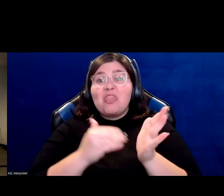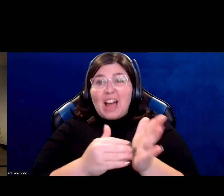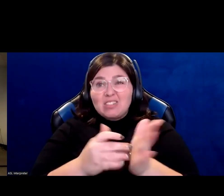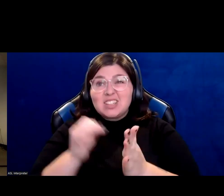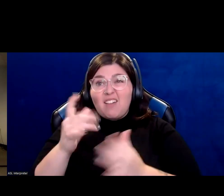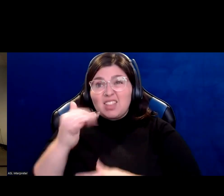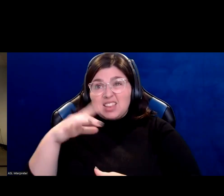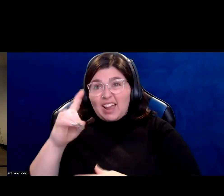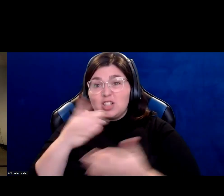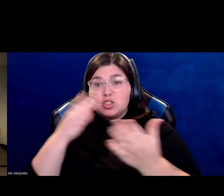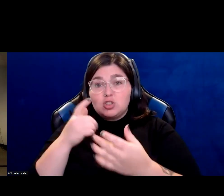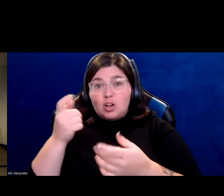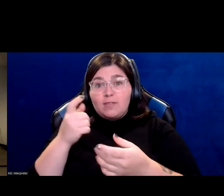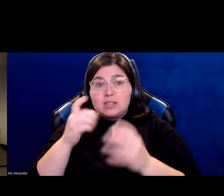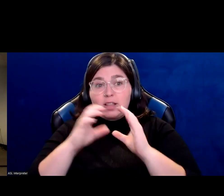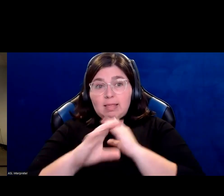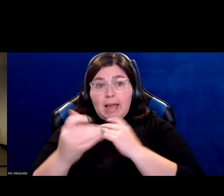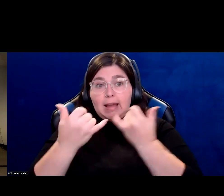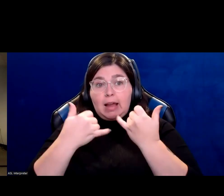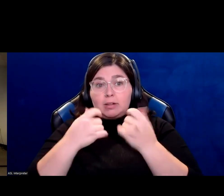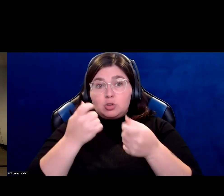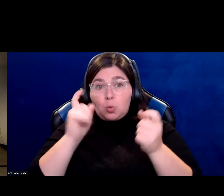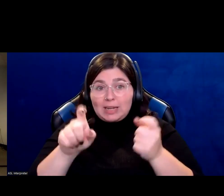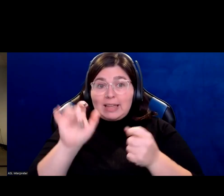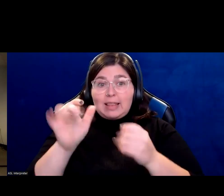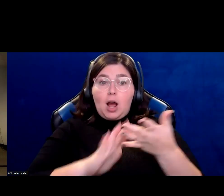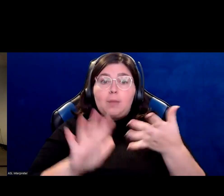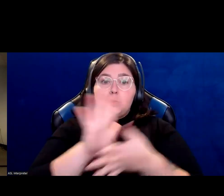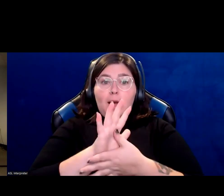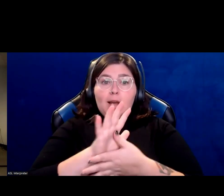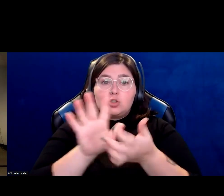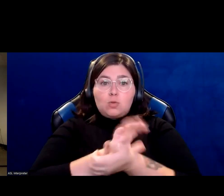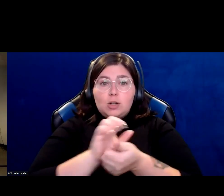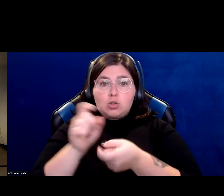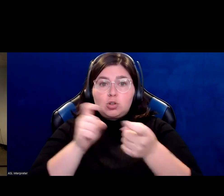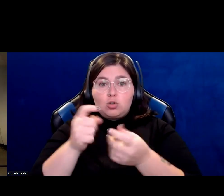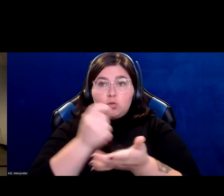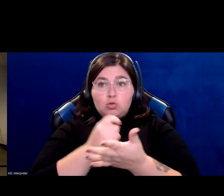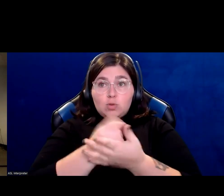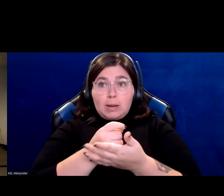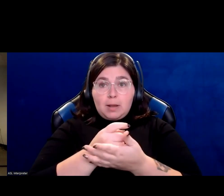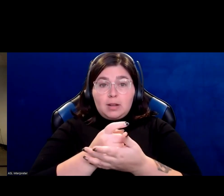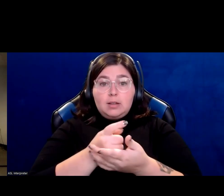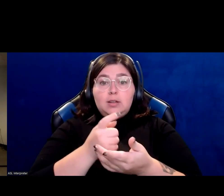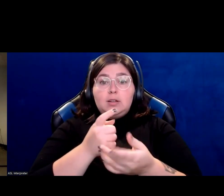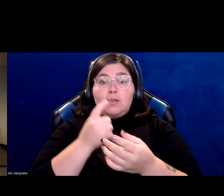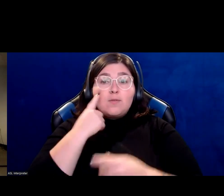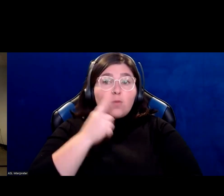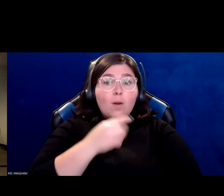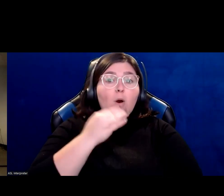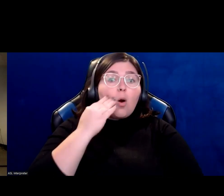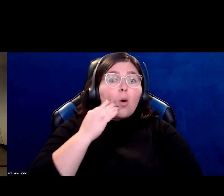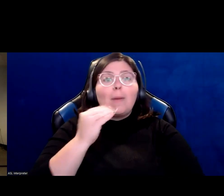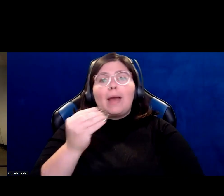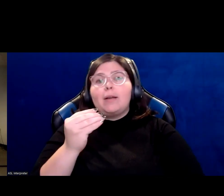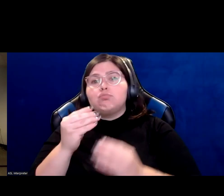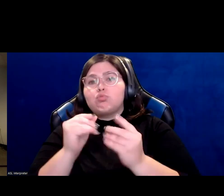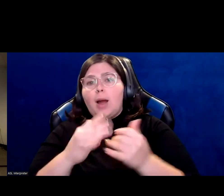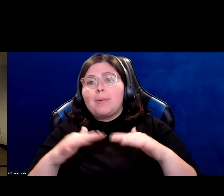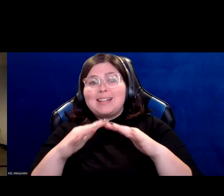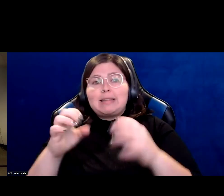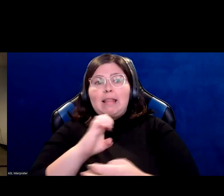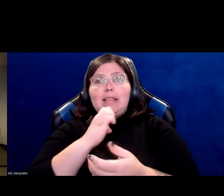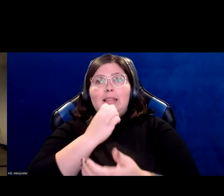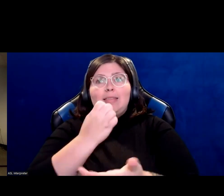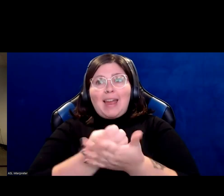customers, which is why we need that optimized corrosion control treatment for those homes and properties. And the evidence is pretty